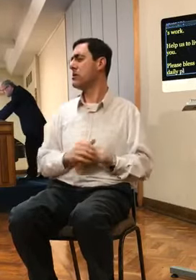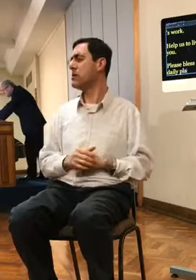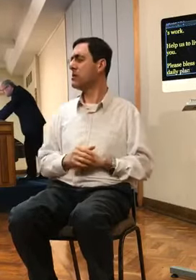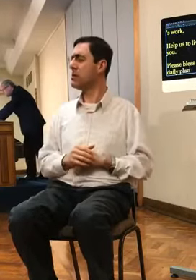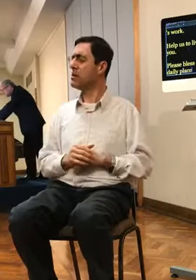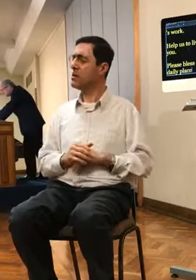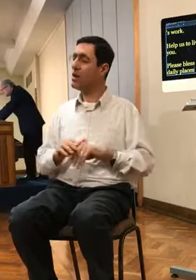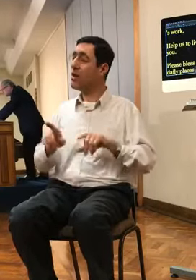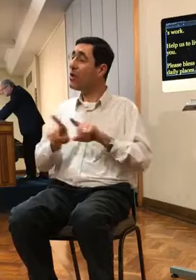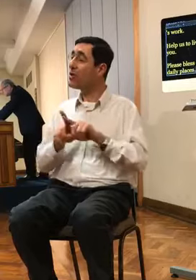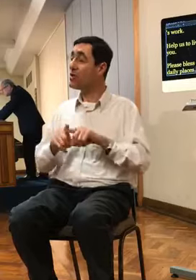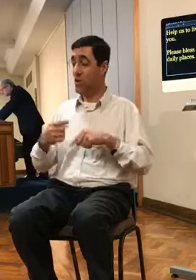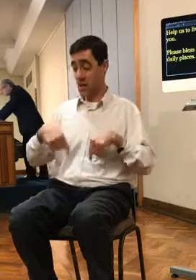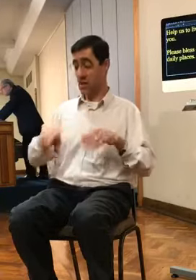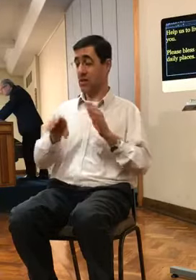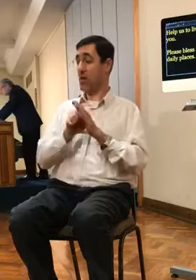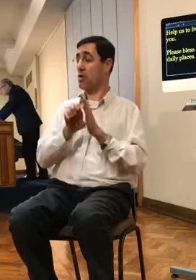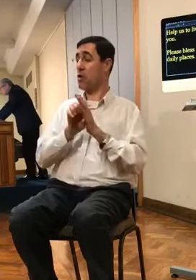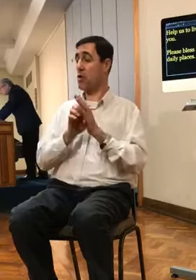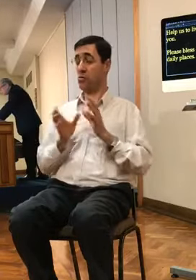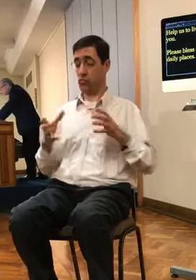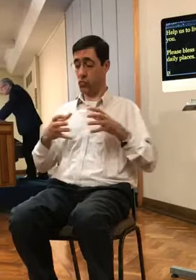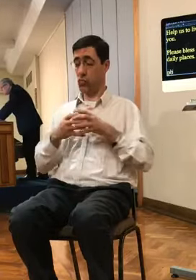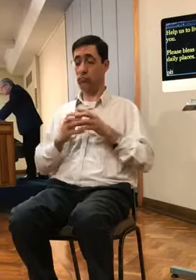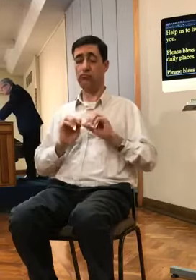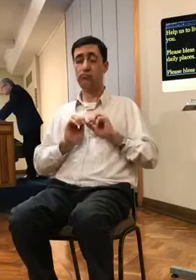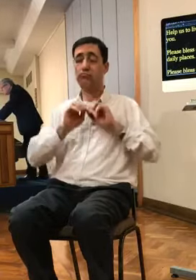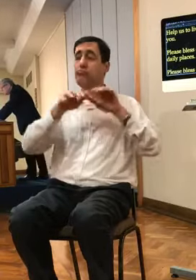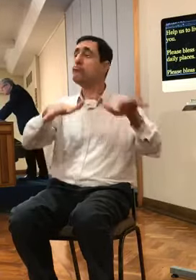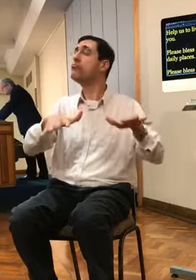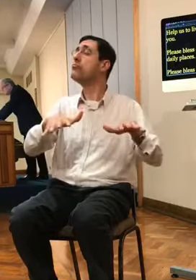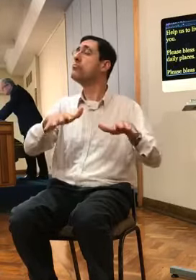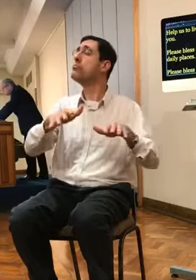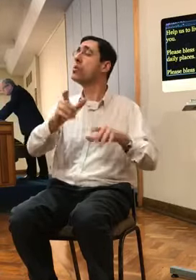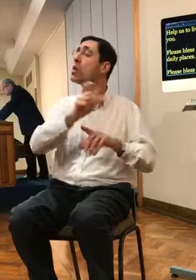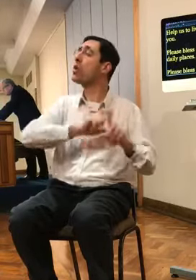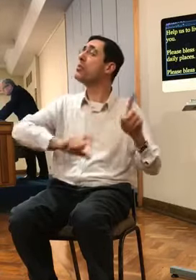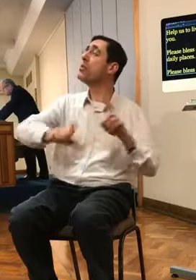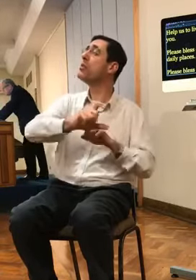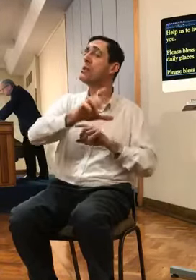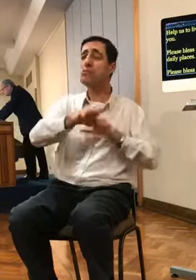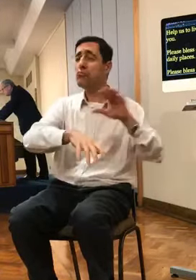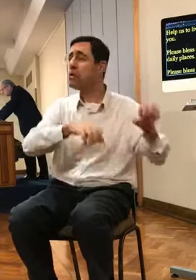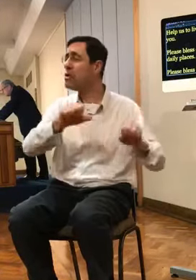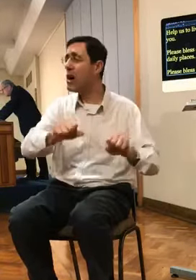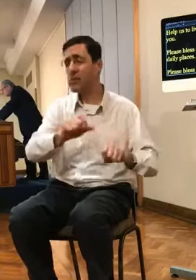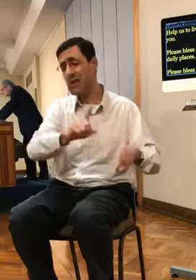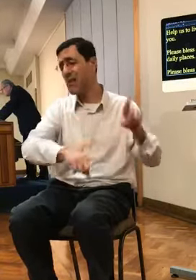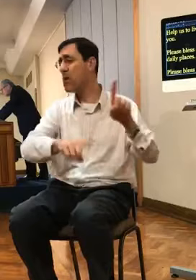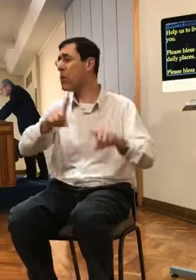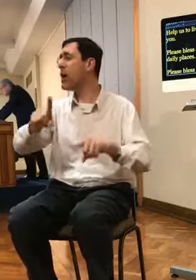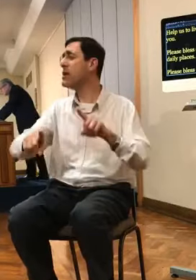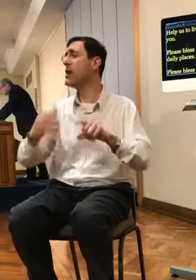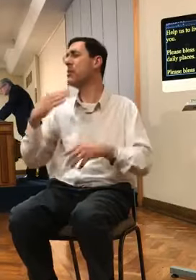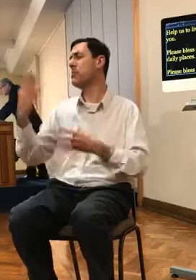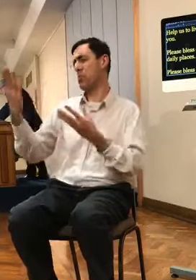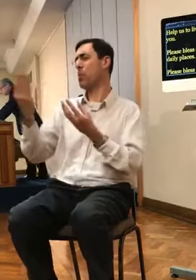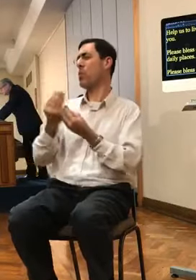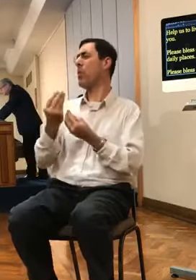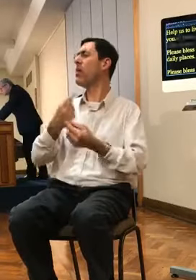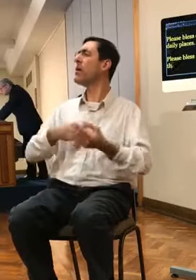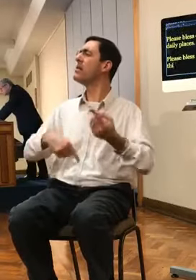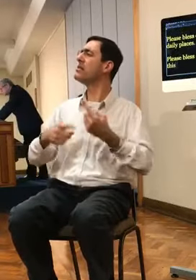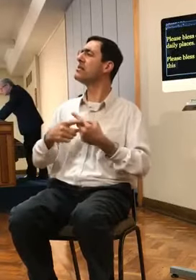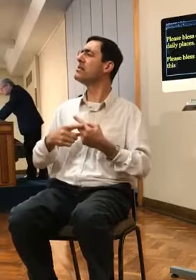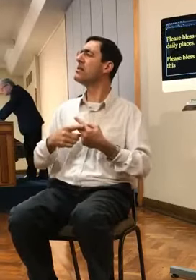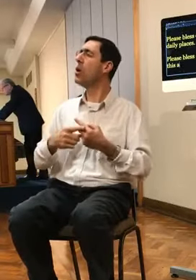out into this community. Oh Lord, by various means, we pray Thou wilt be with us. We pray Thou wilt grant us words